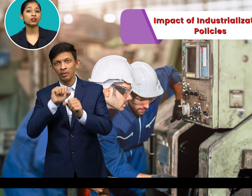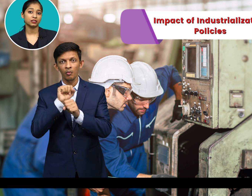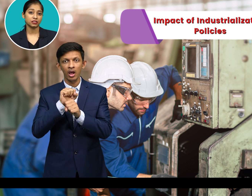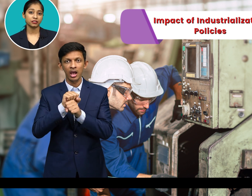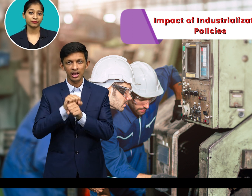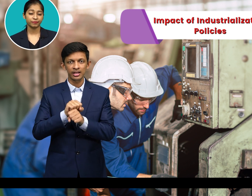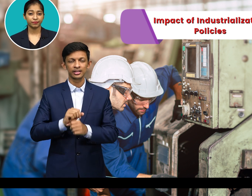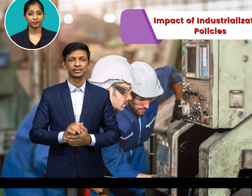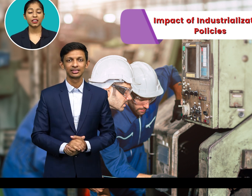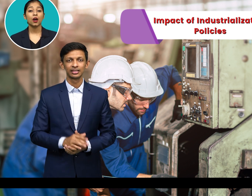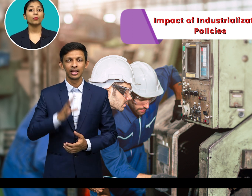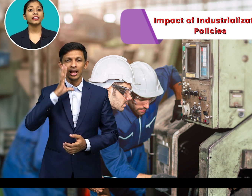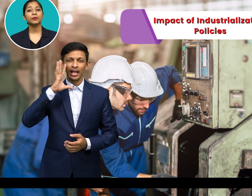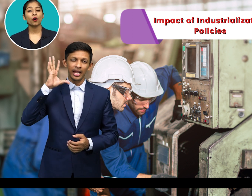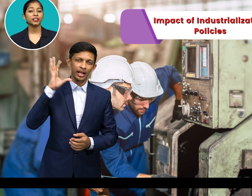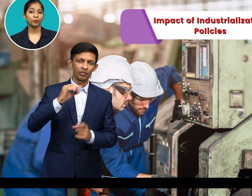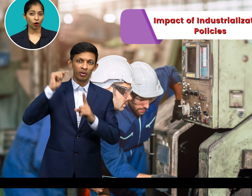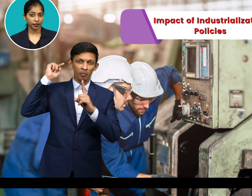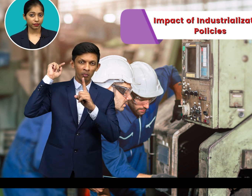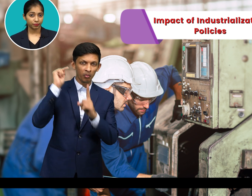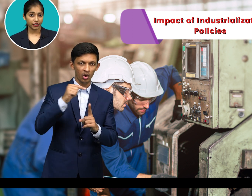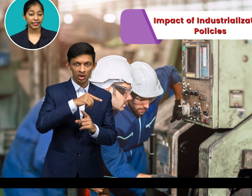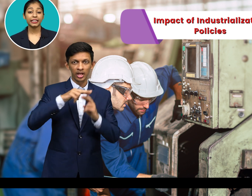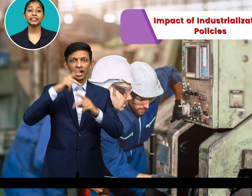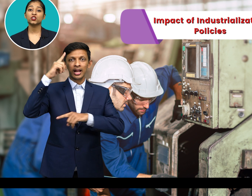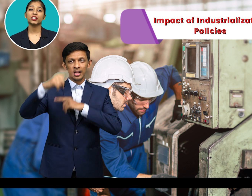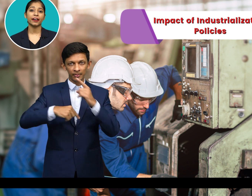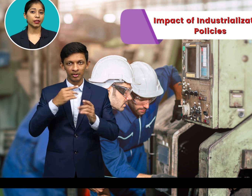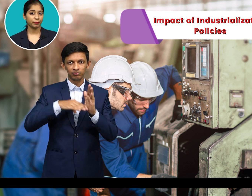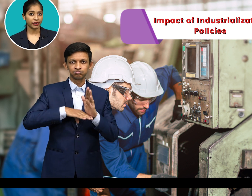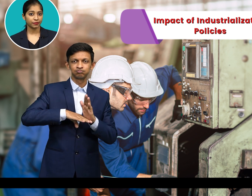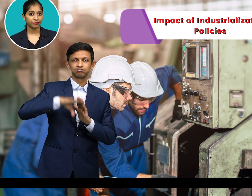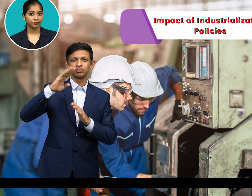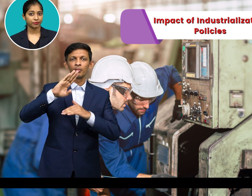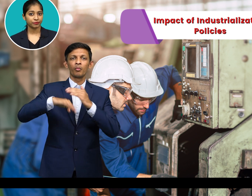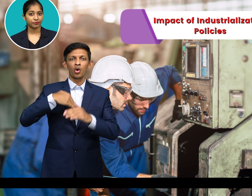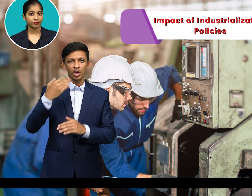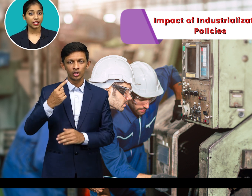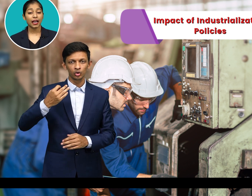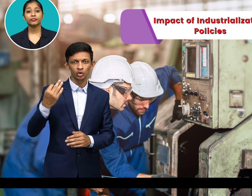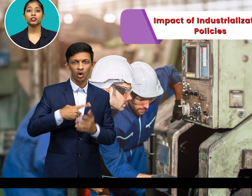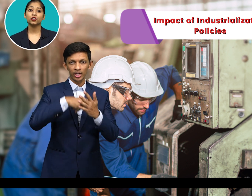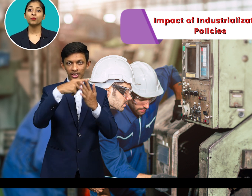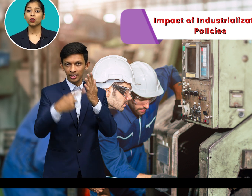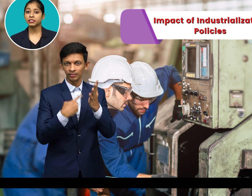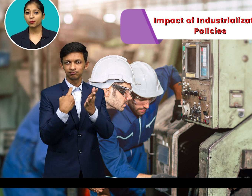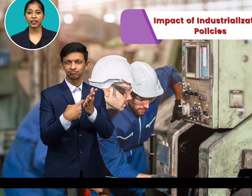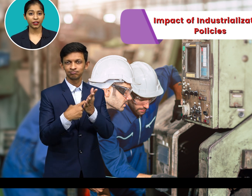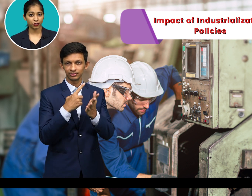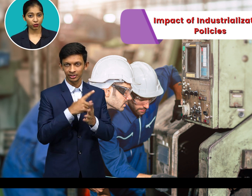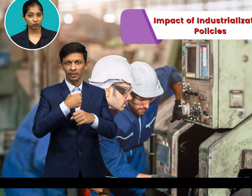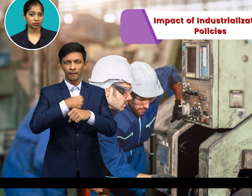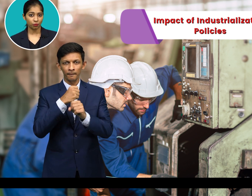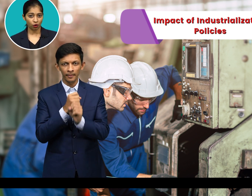million workers. One important point in industrial development after the new policy